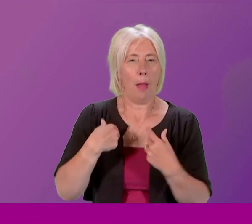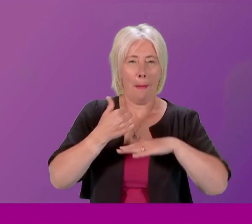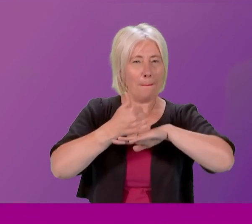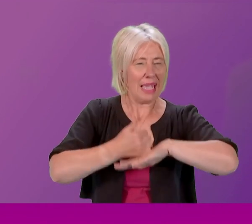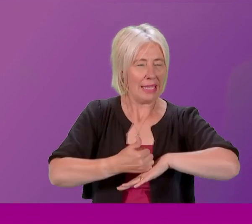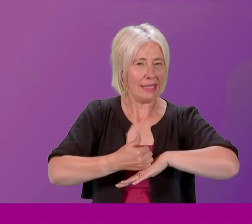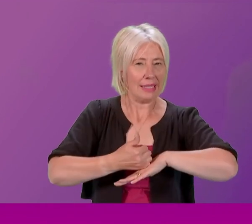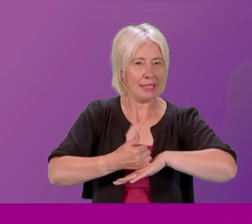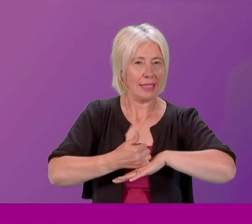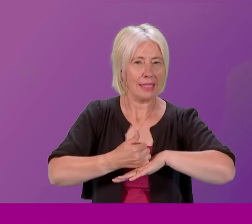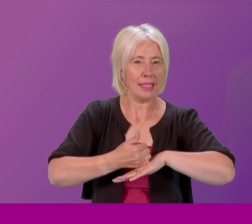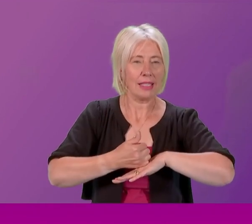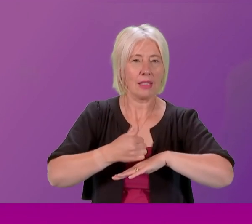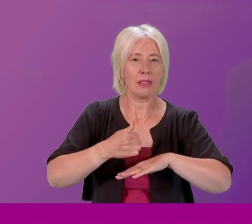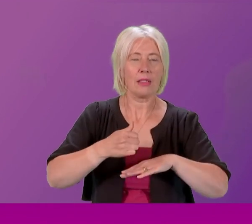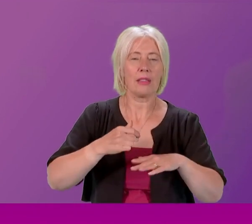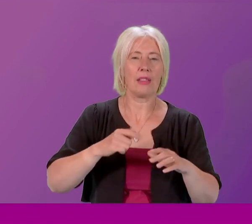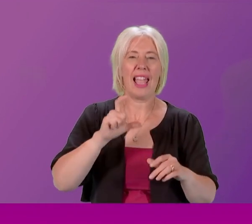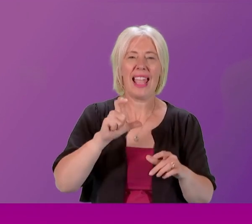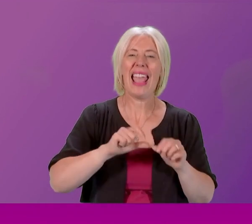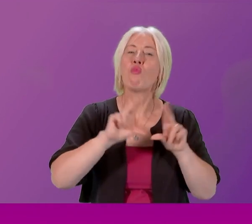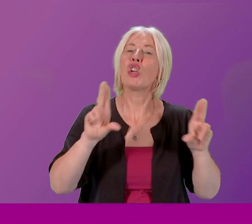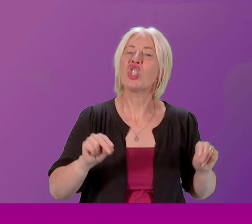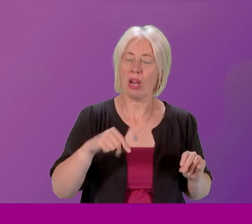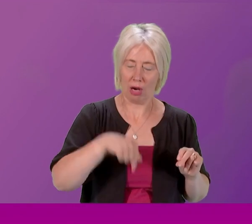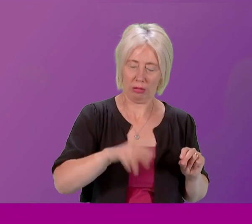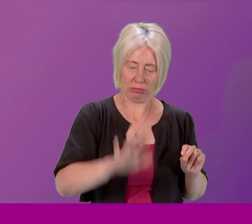based in Cambridgeshire, and